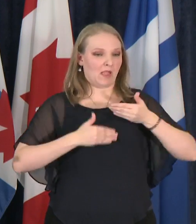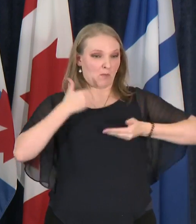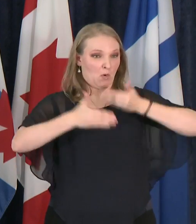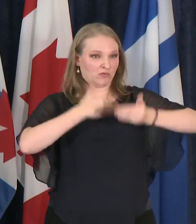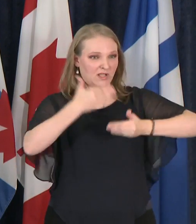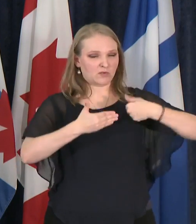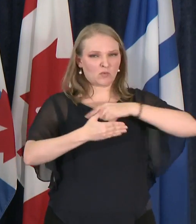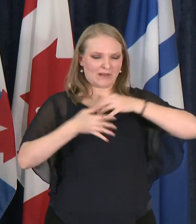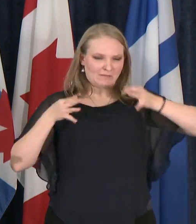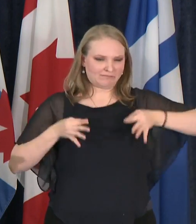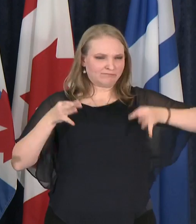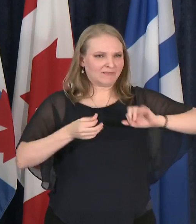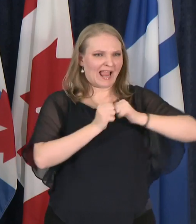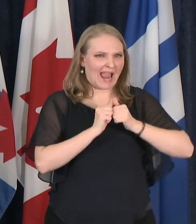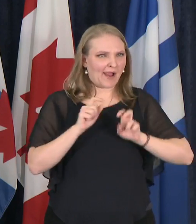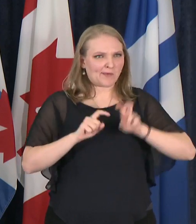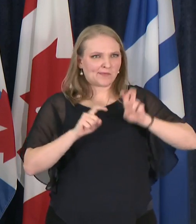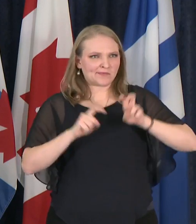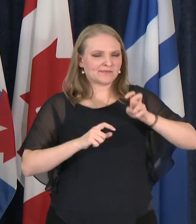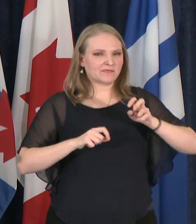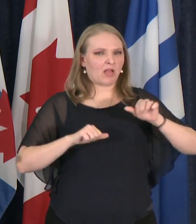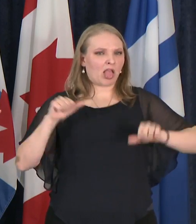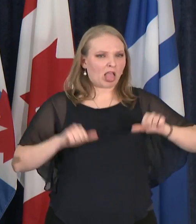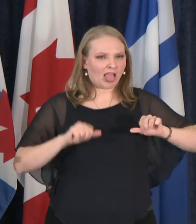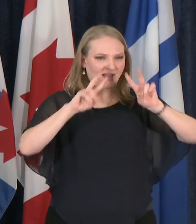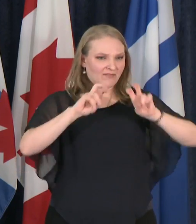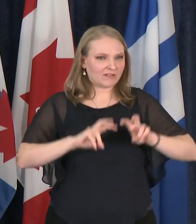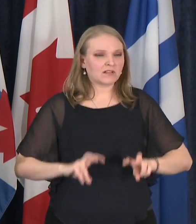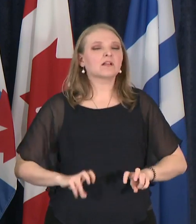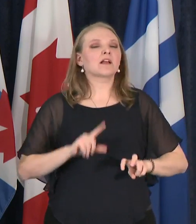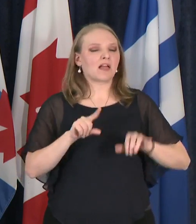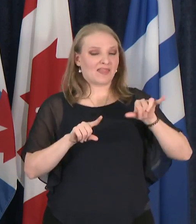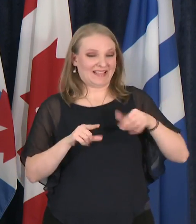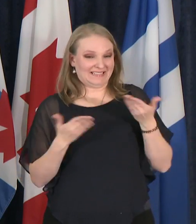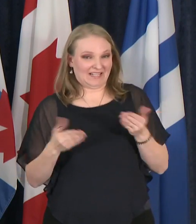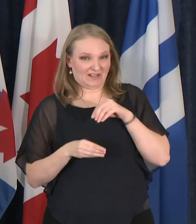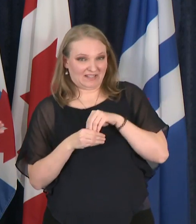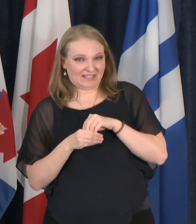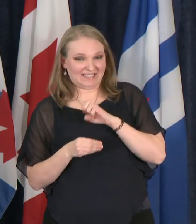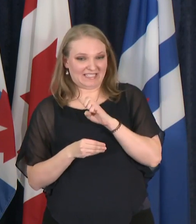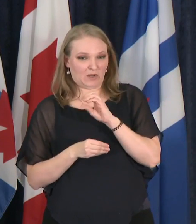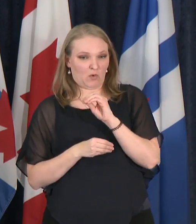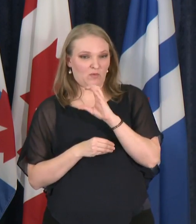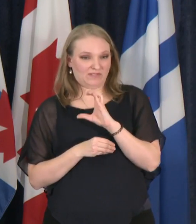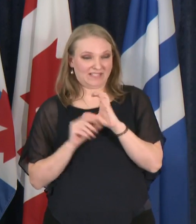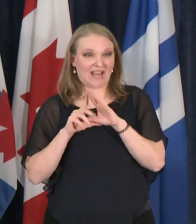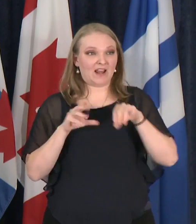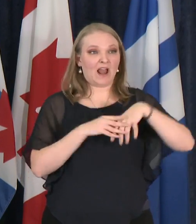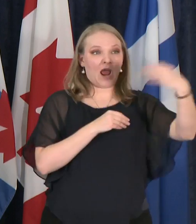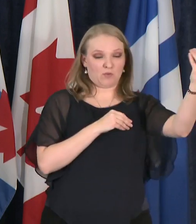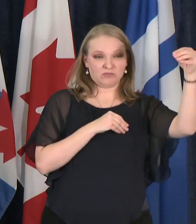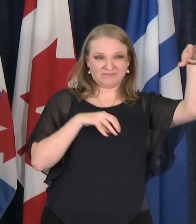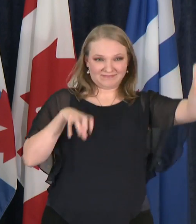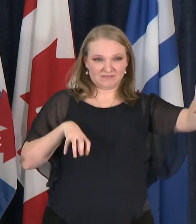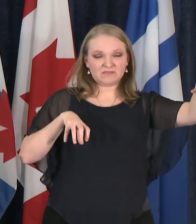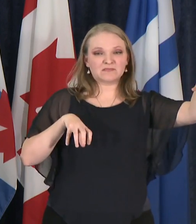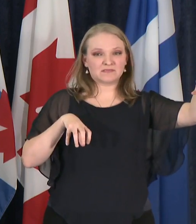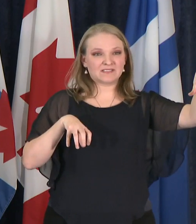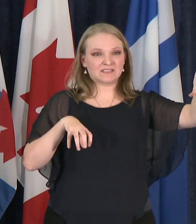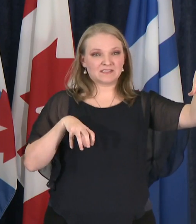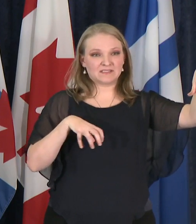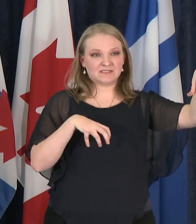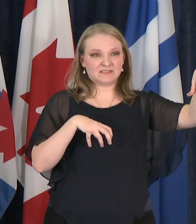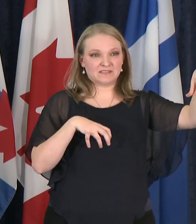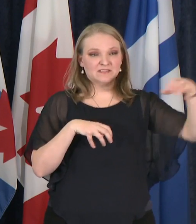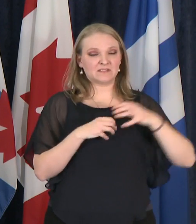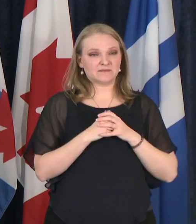are in place, both within the EOC and now with an offsite, we've actually split the EOC from the COVID-19 task